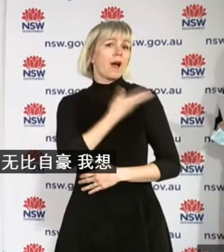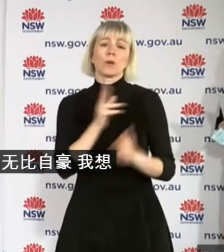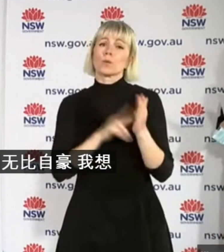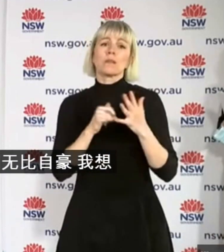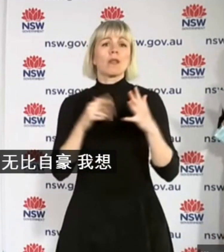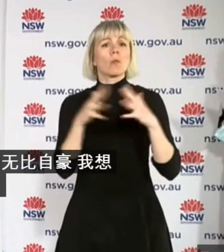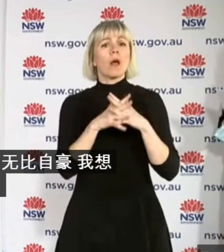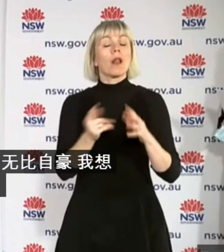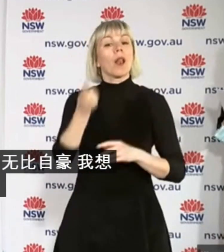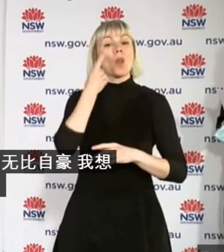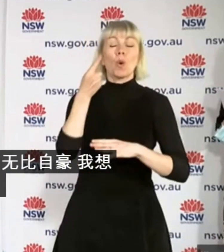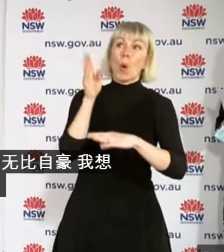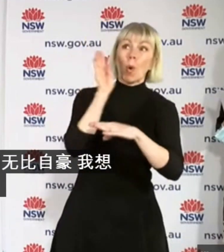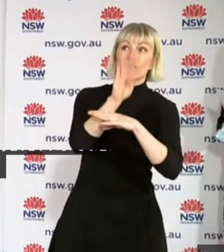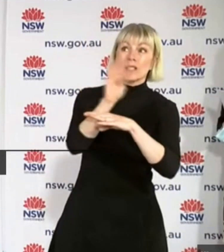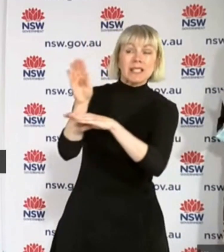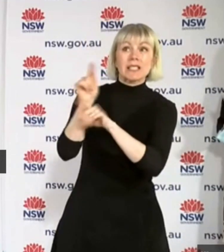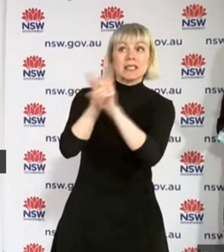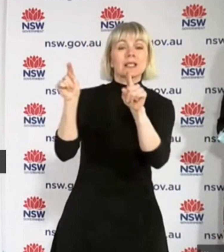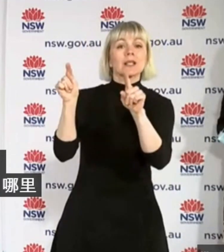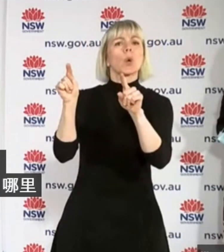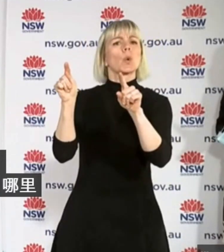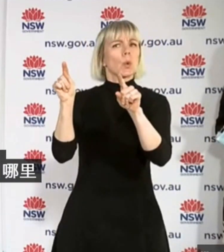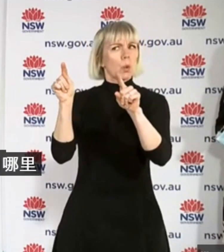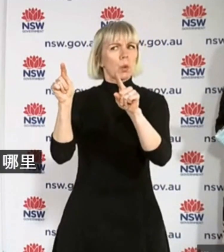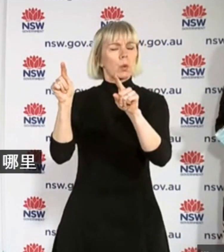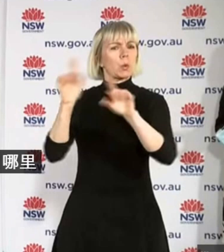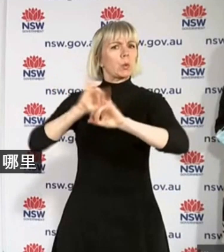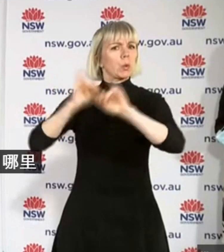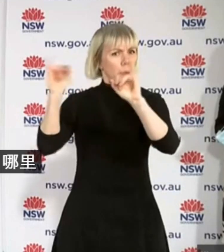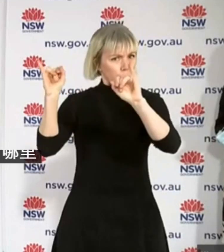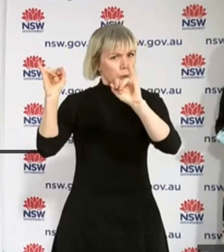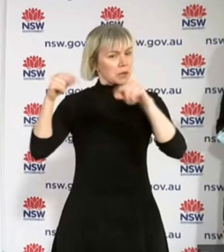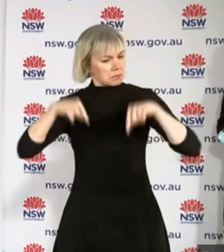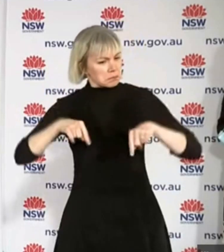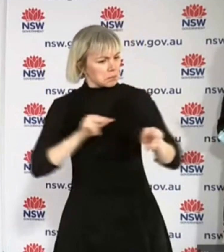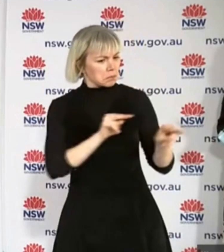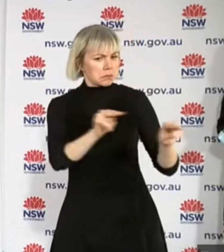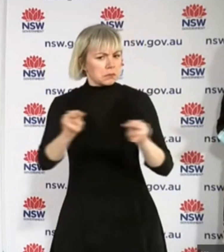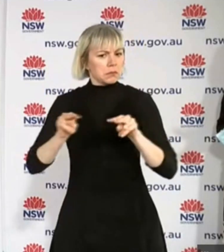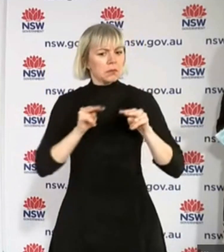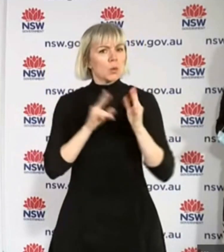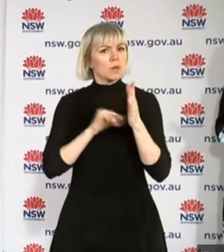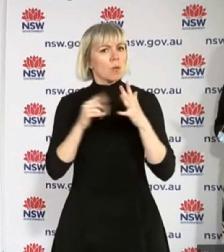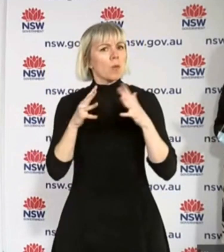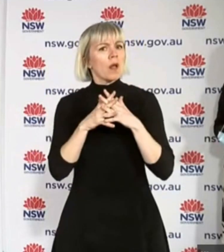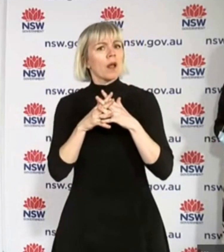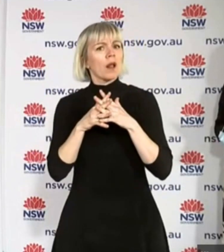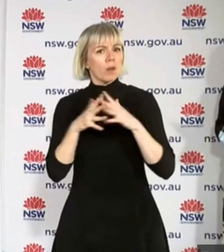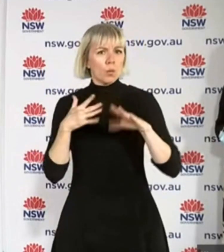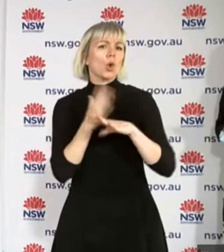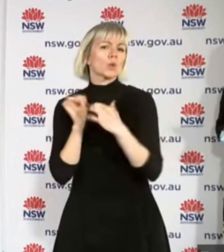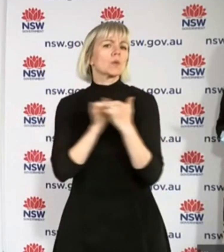world experience anywhere, from where we were to where we've come, the way in which everybody's rallied together, and even though we've had some really